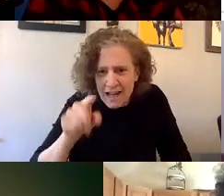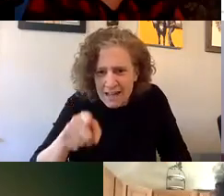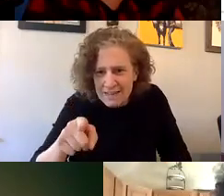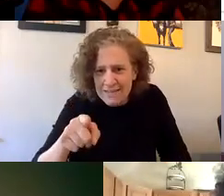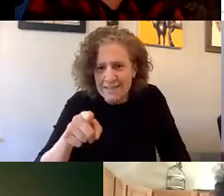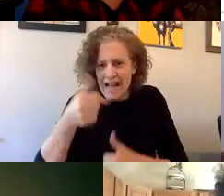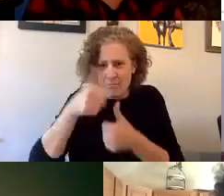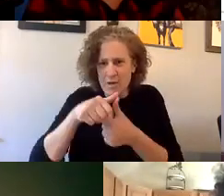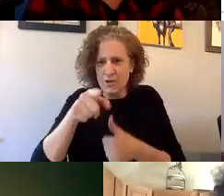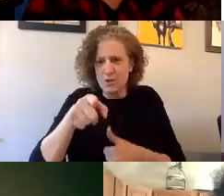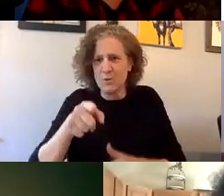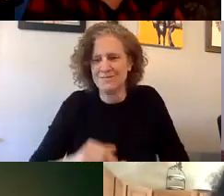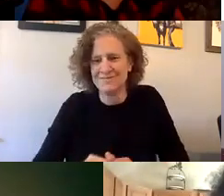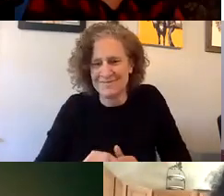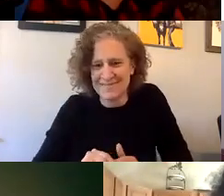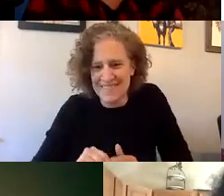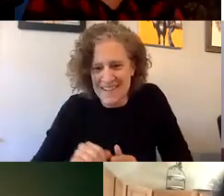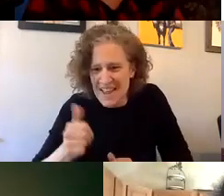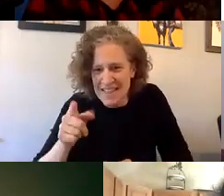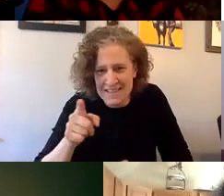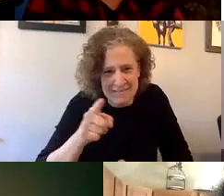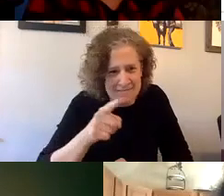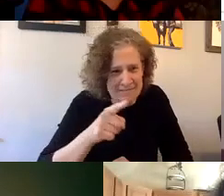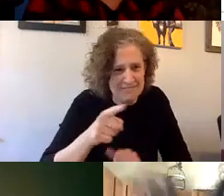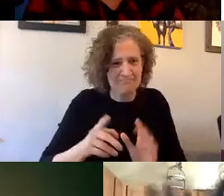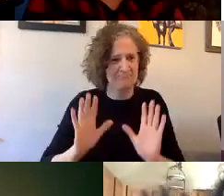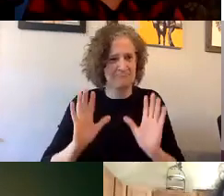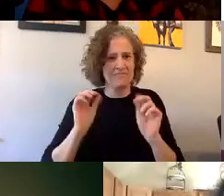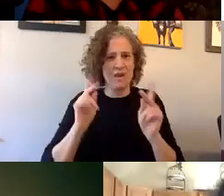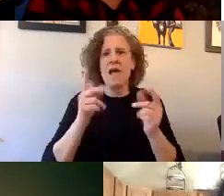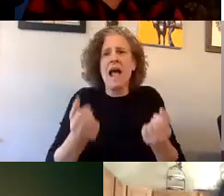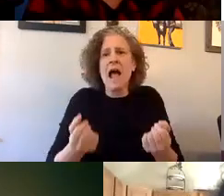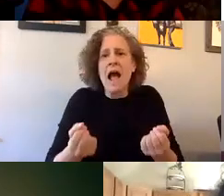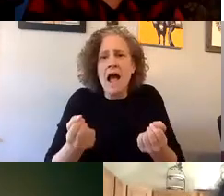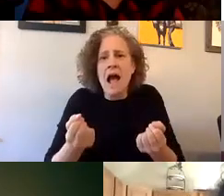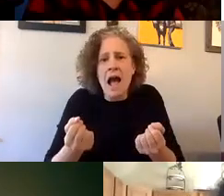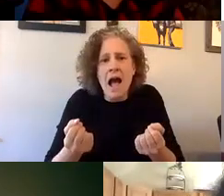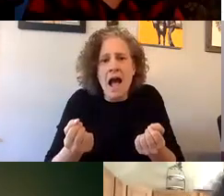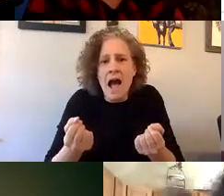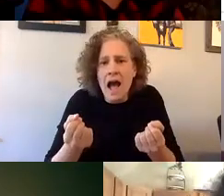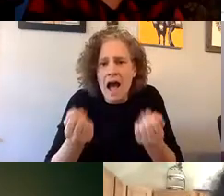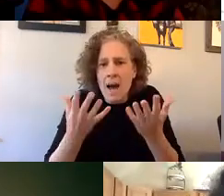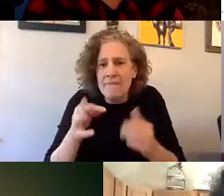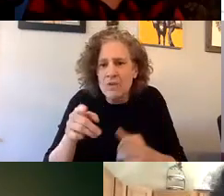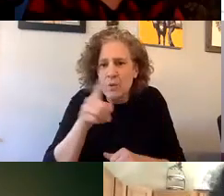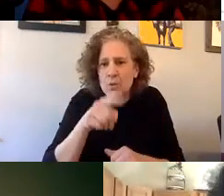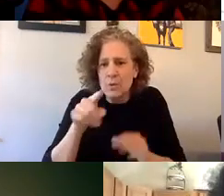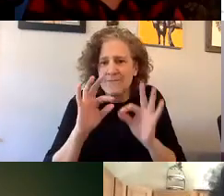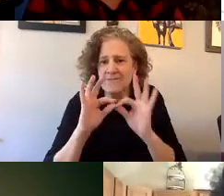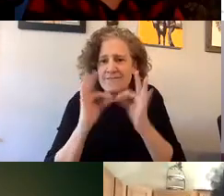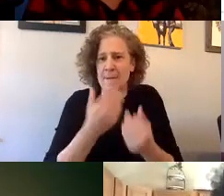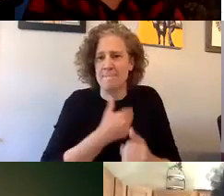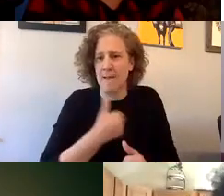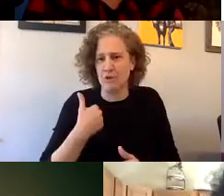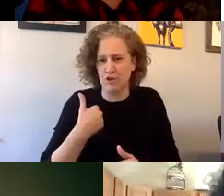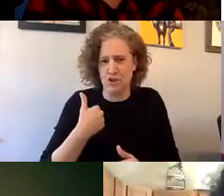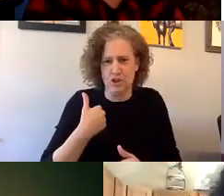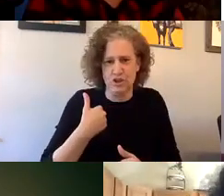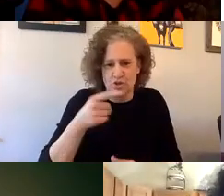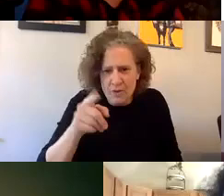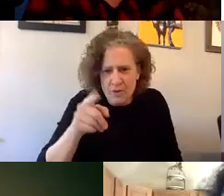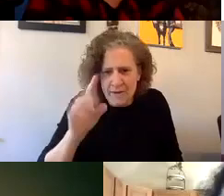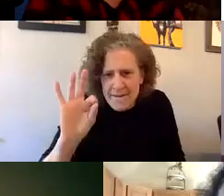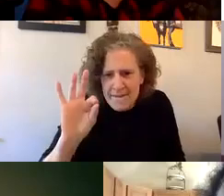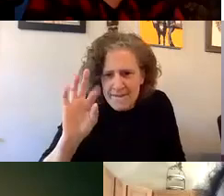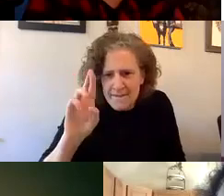I remember you, Donna. I remember you. All right, anyone else? Okay, just trying to see who we have here. And how many of you